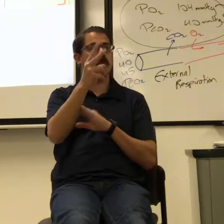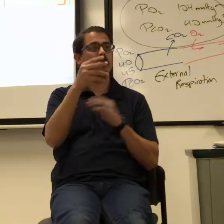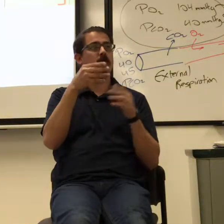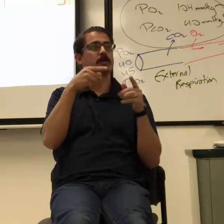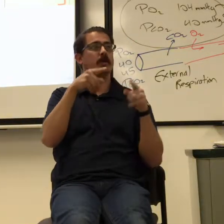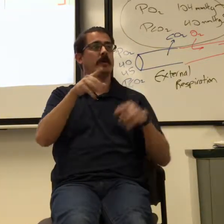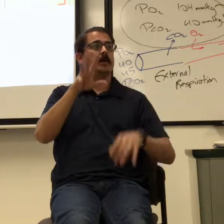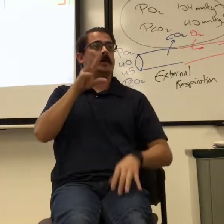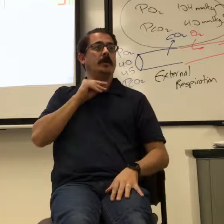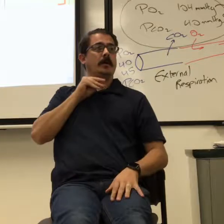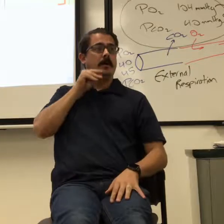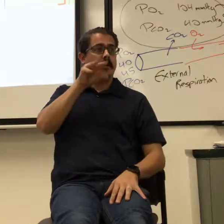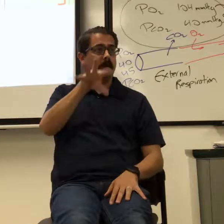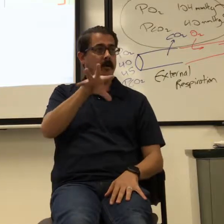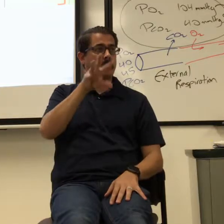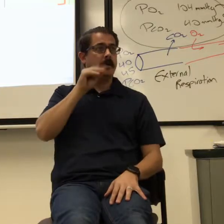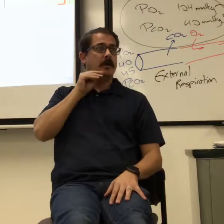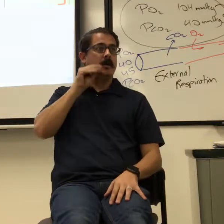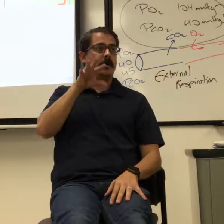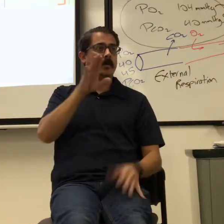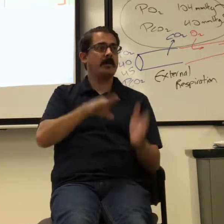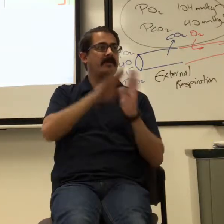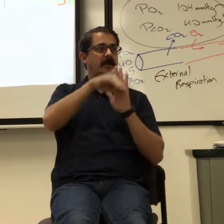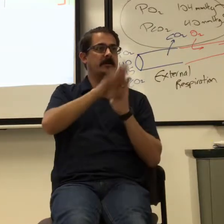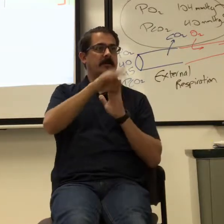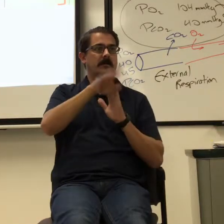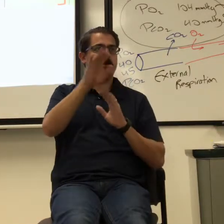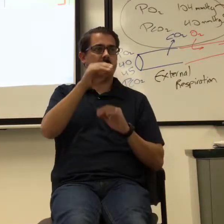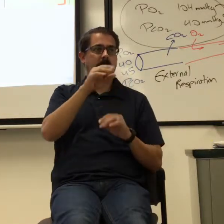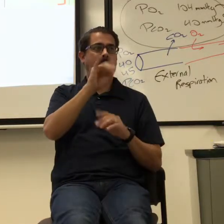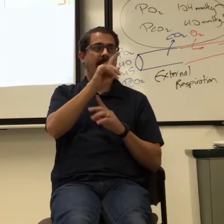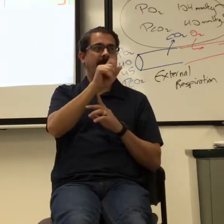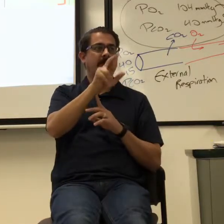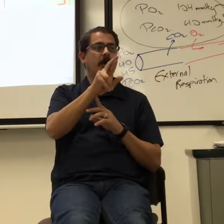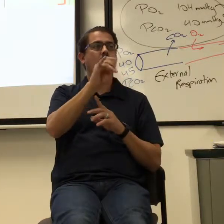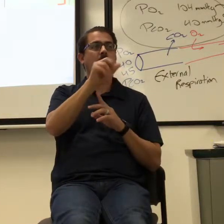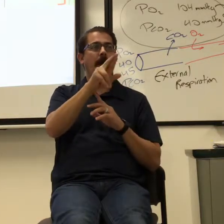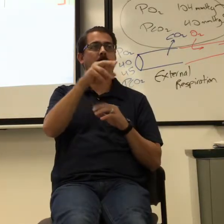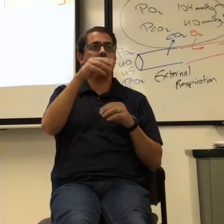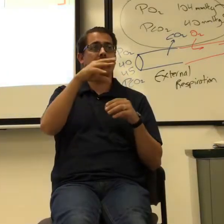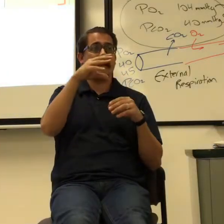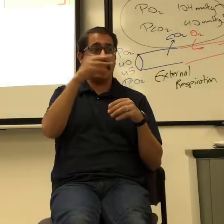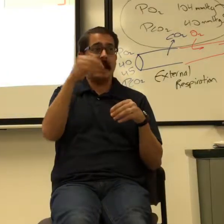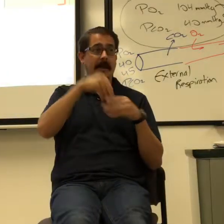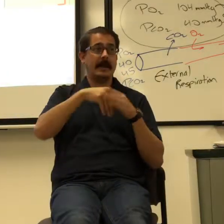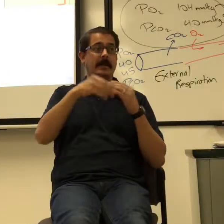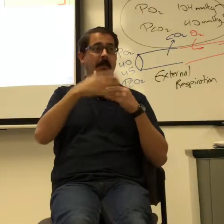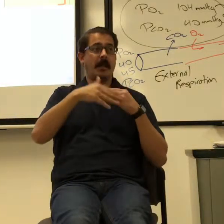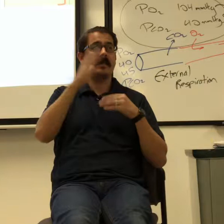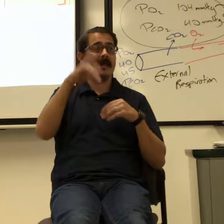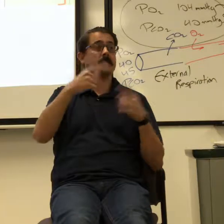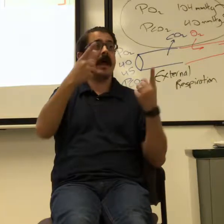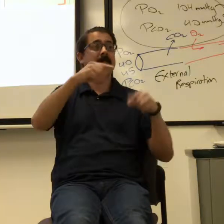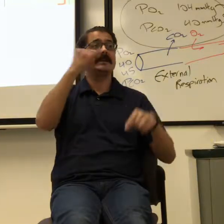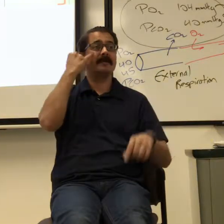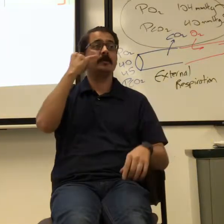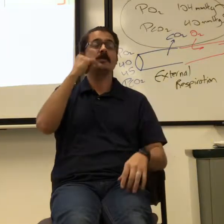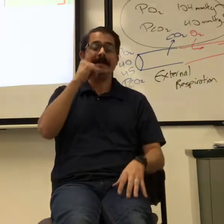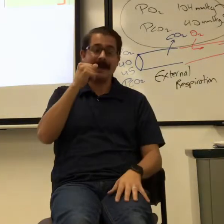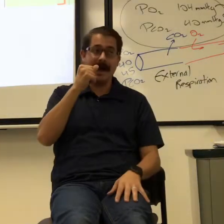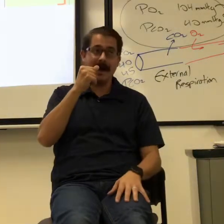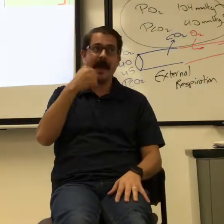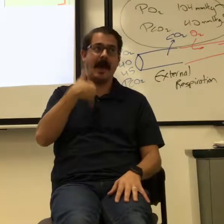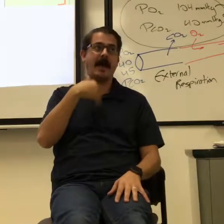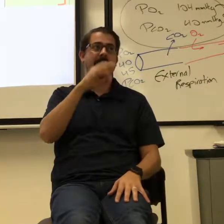volume, inspiration, expiration, in alveolar air, and in pulmonary blood. So that's what happens if you did not have